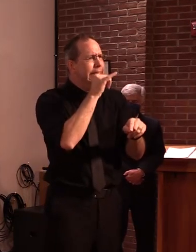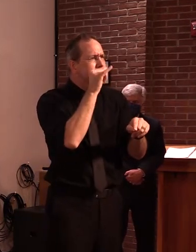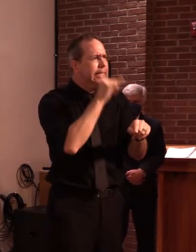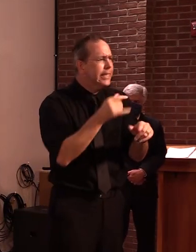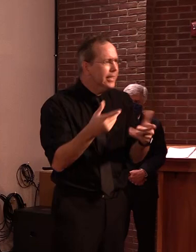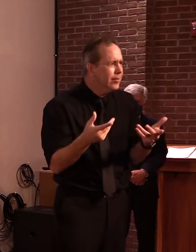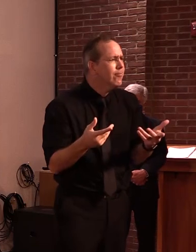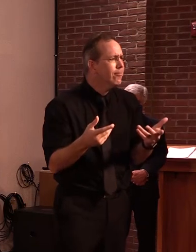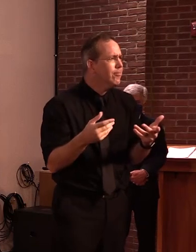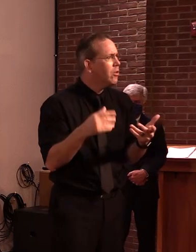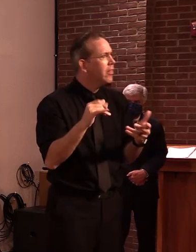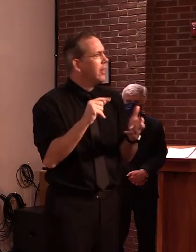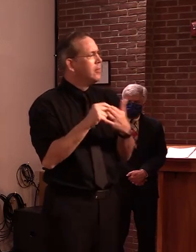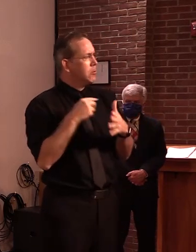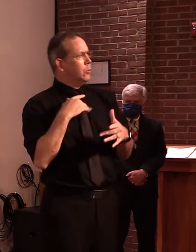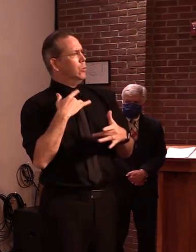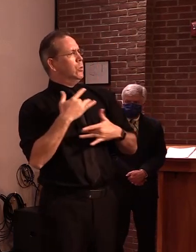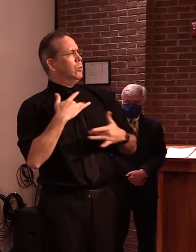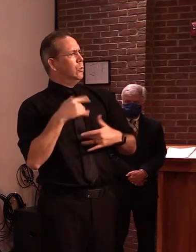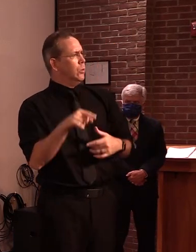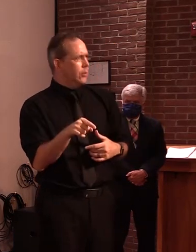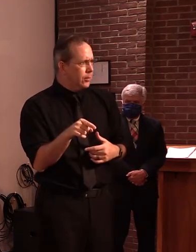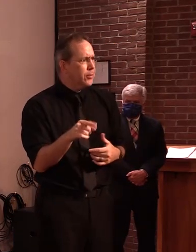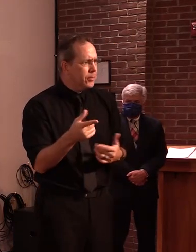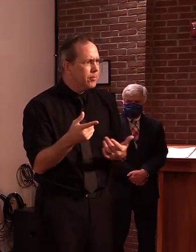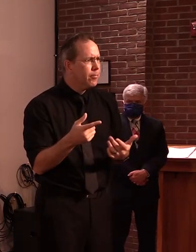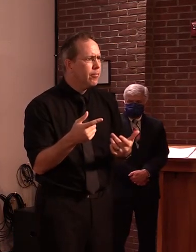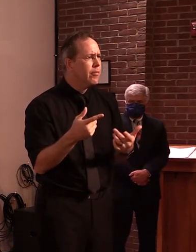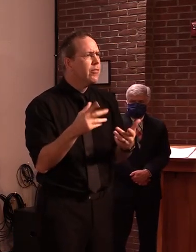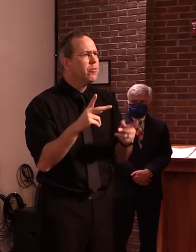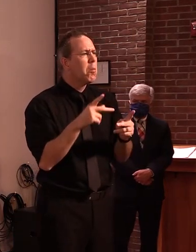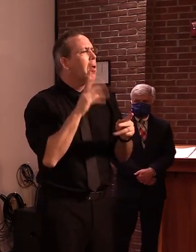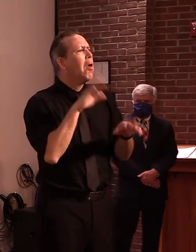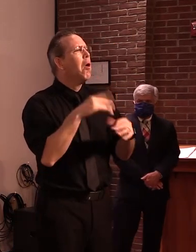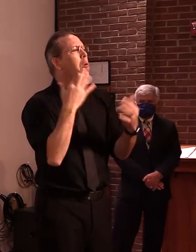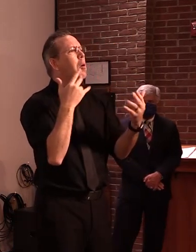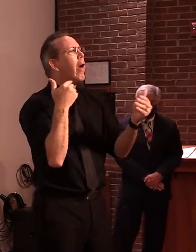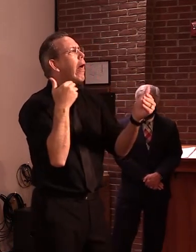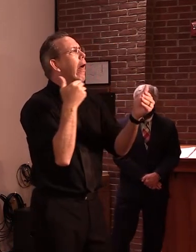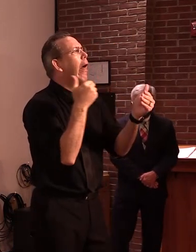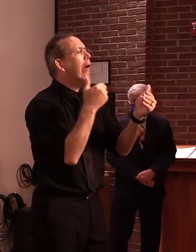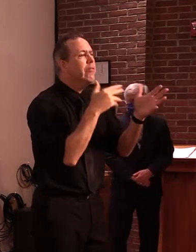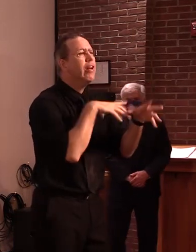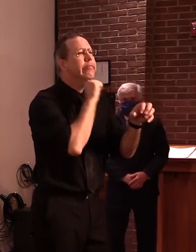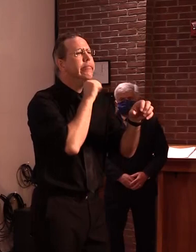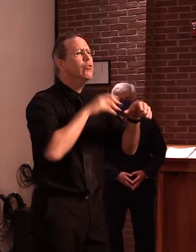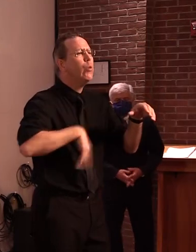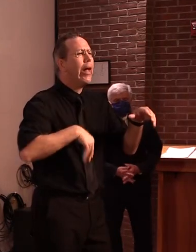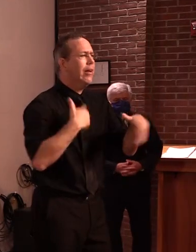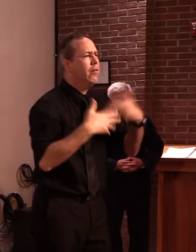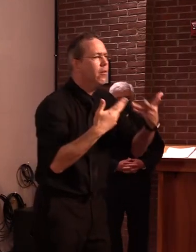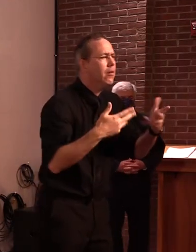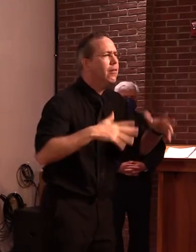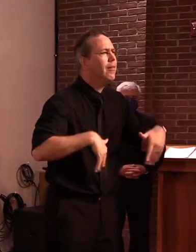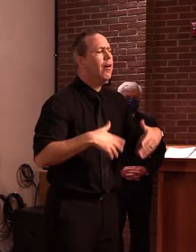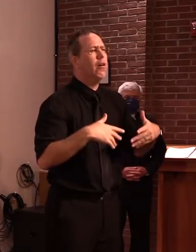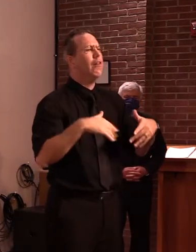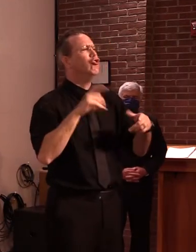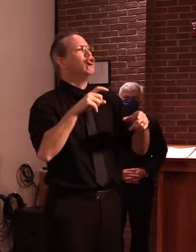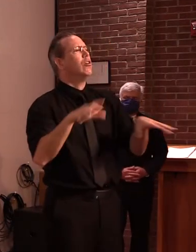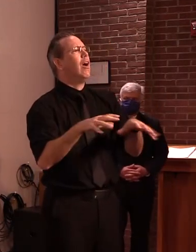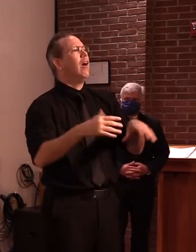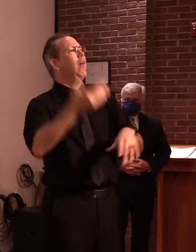in time. But it was after it started affecting them in a negative way. I didn't want to be in that position. I still believe